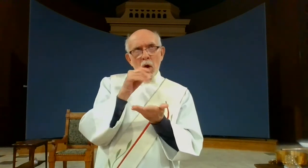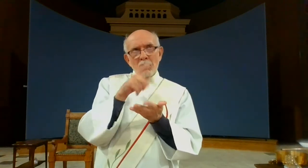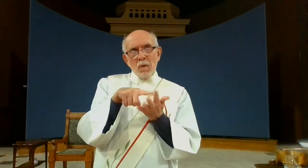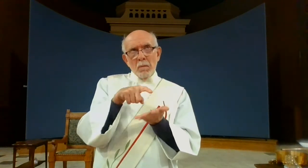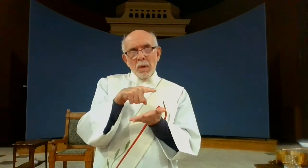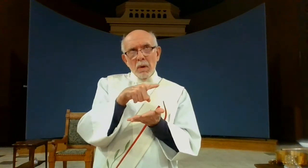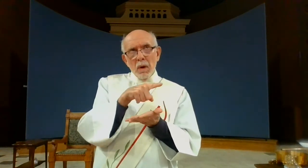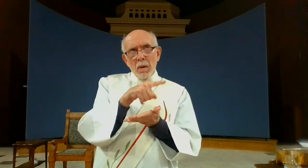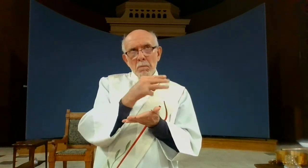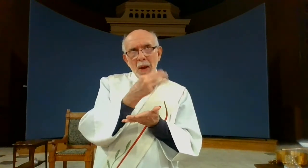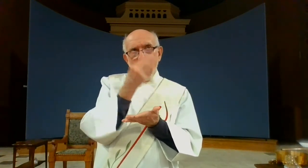We can learn